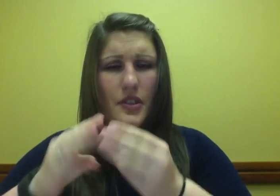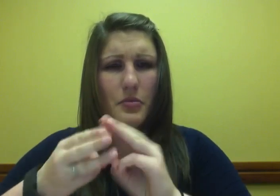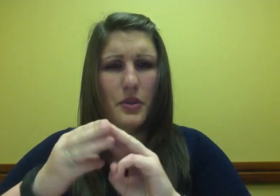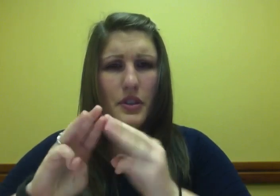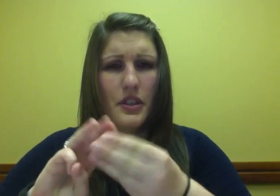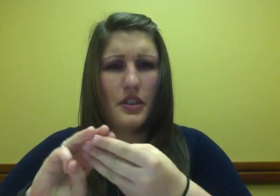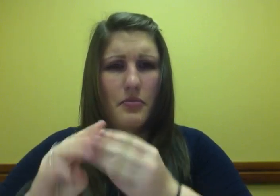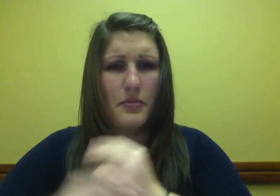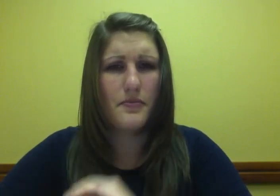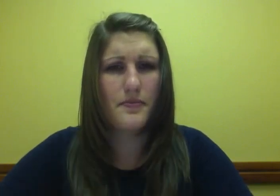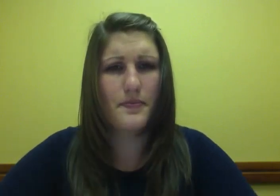Community.